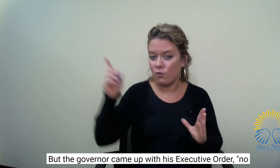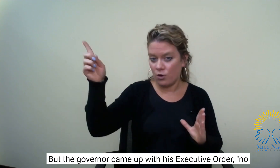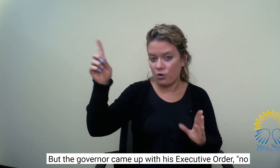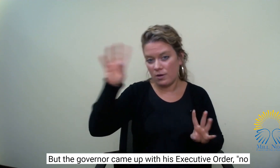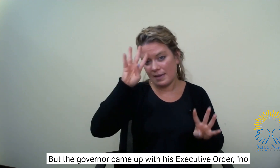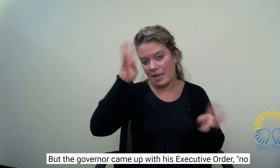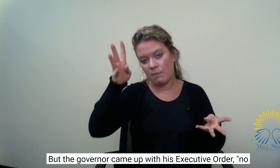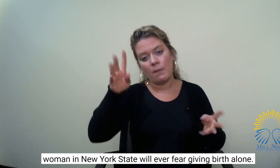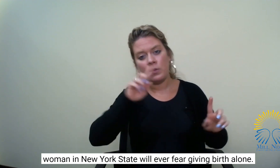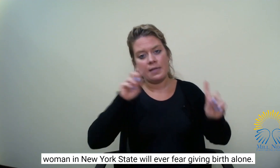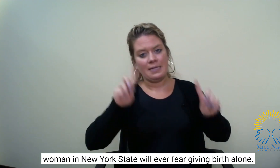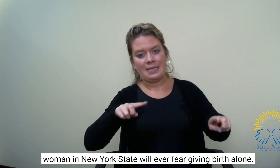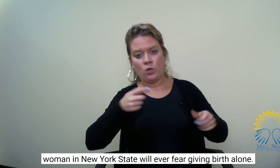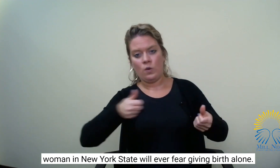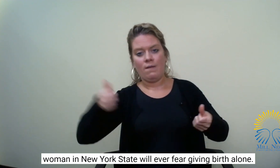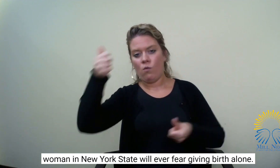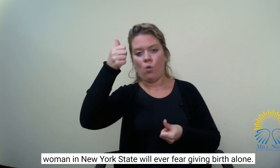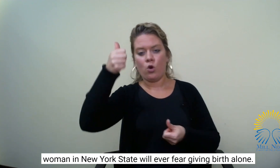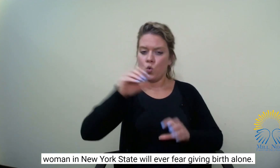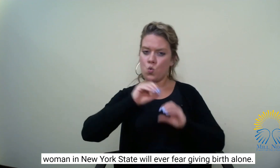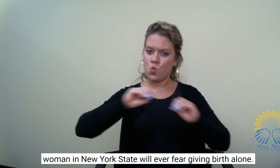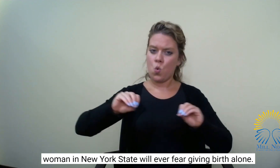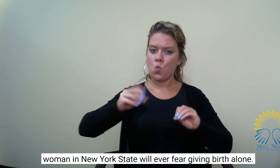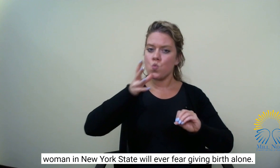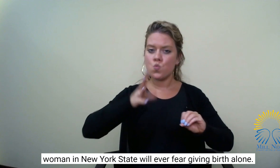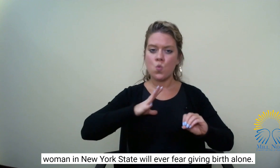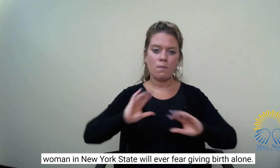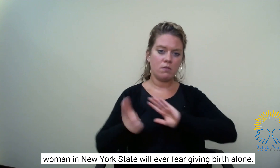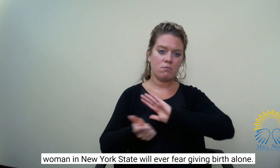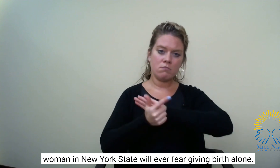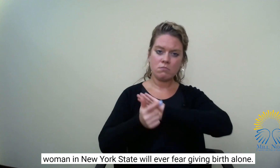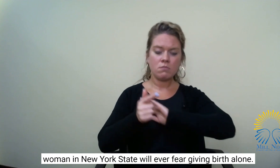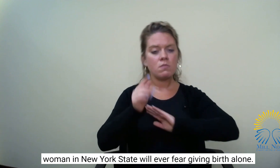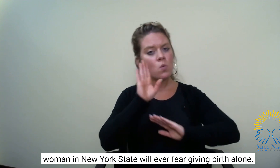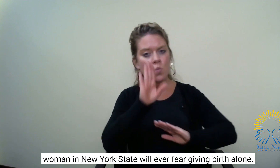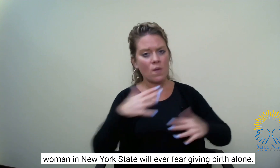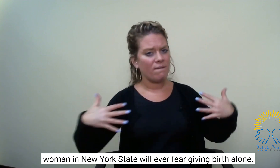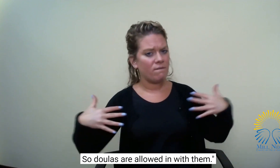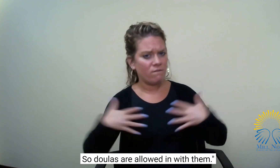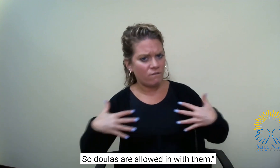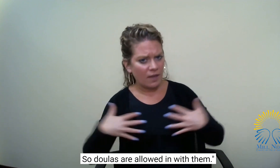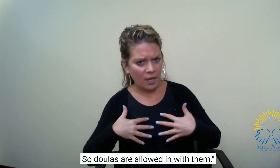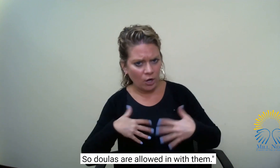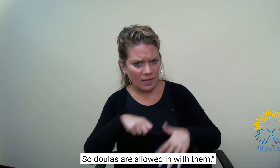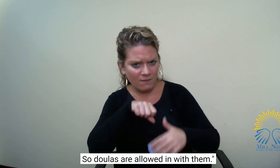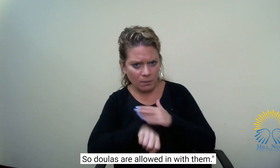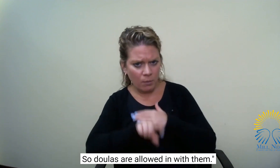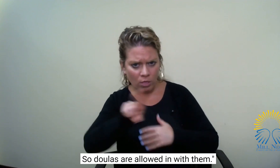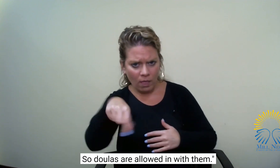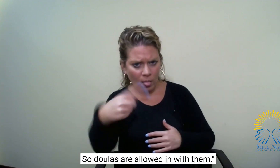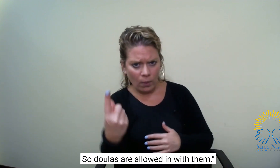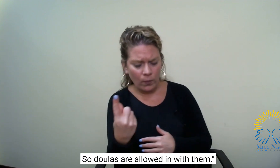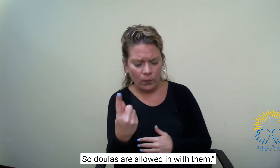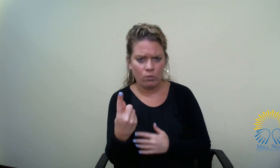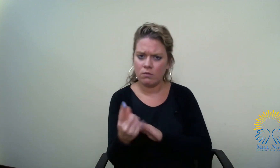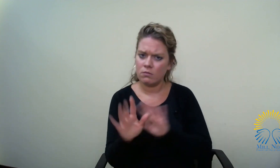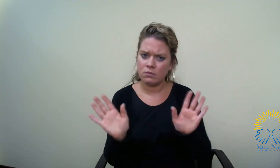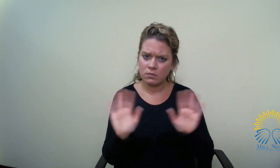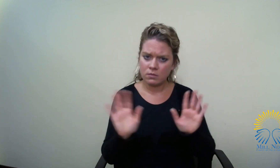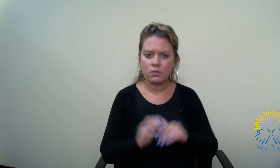order: no woman in New York State will ever fear giving birth alone. So doulas are allowed in with them.